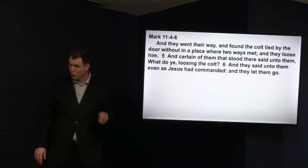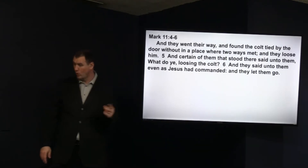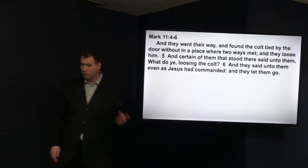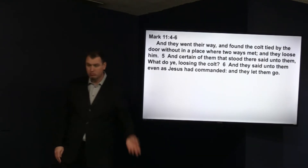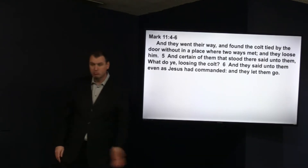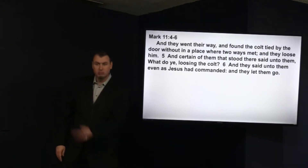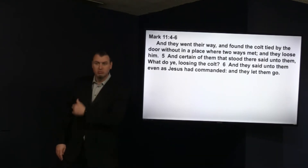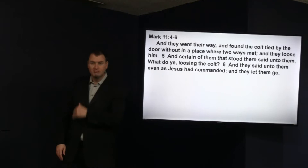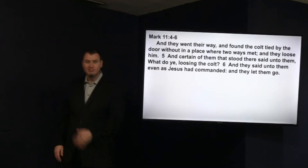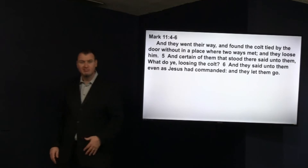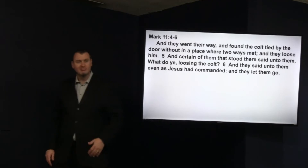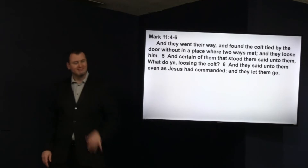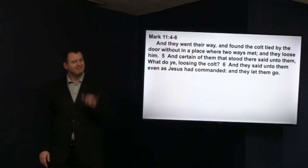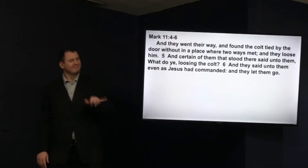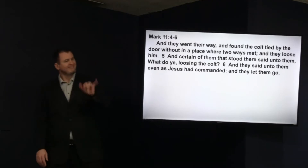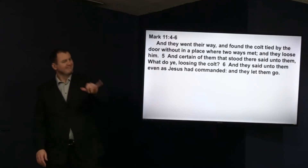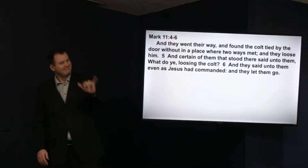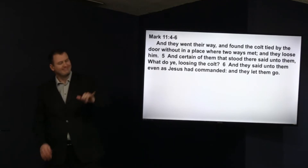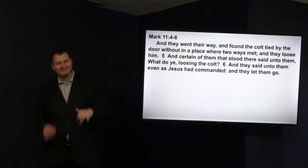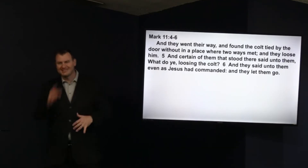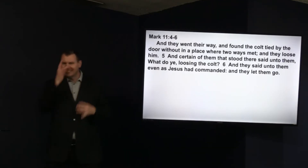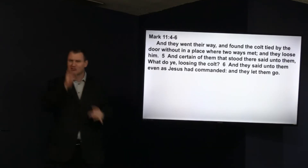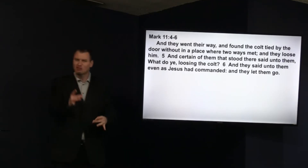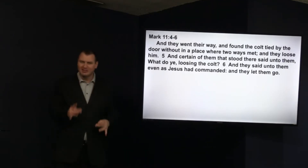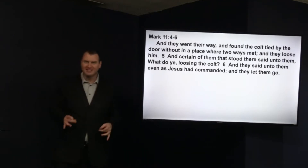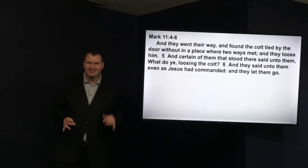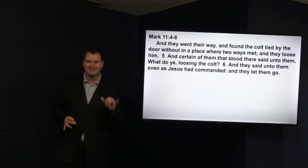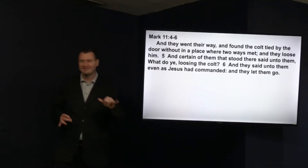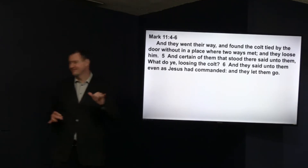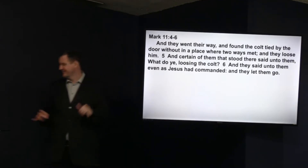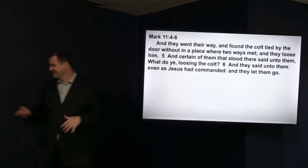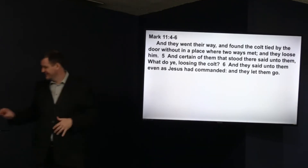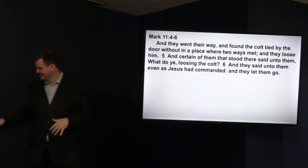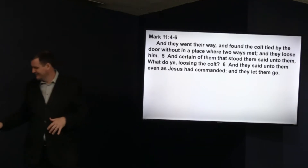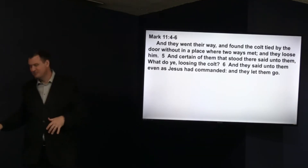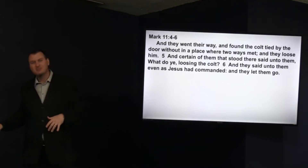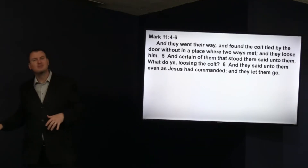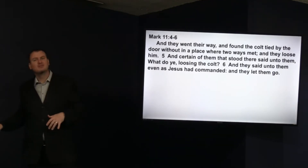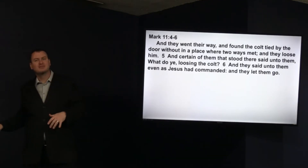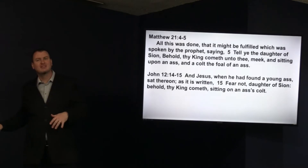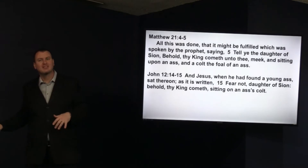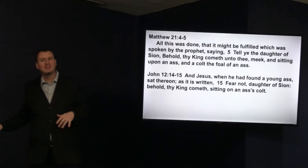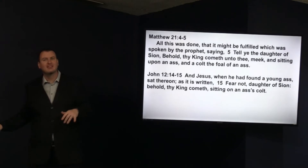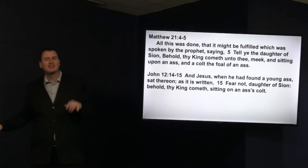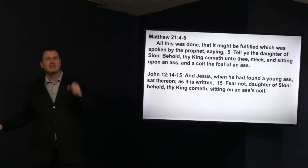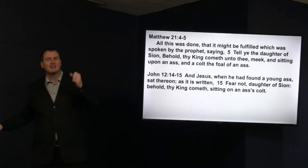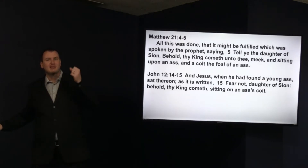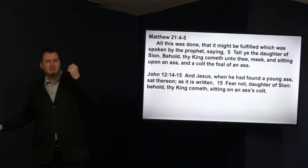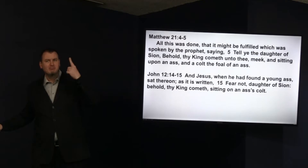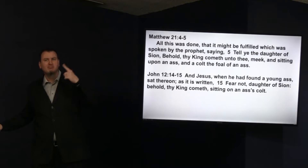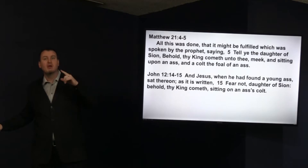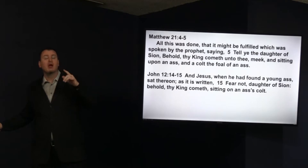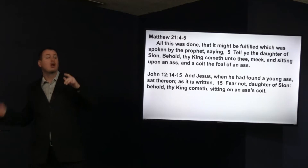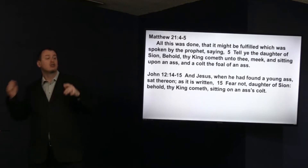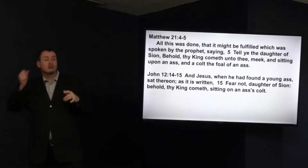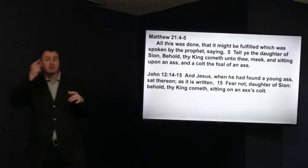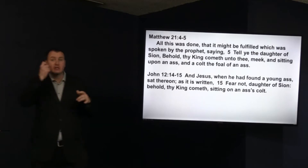need this colt. And they're like, all right, go ahead. And so it's interesting what took place here. And